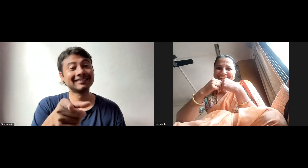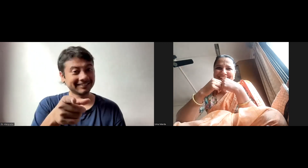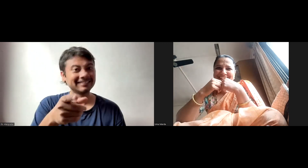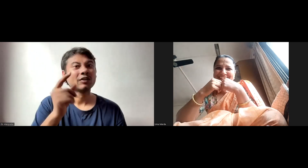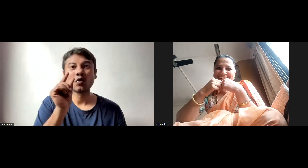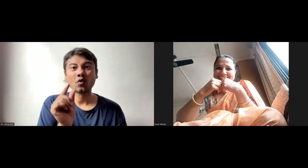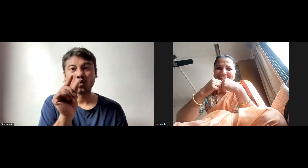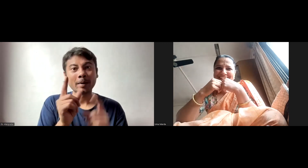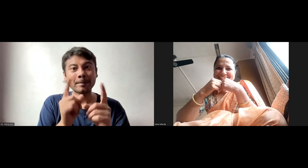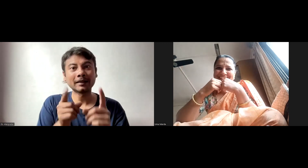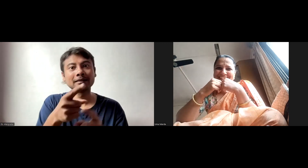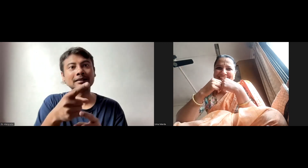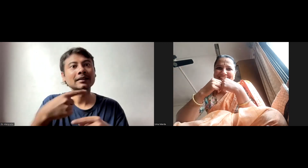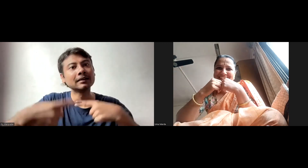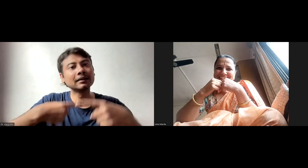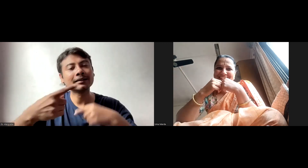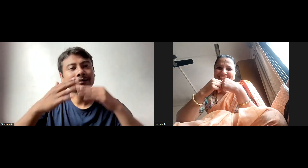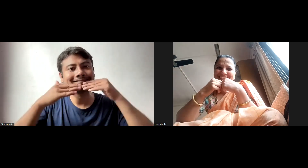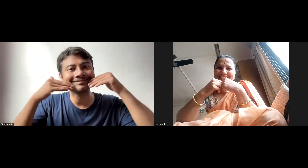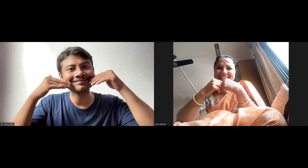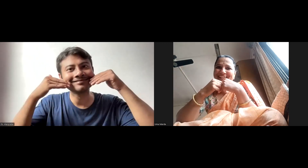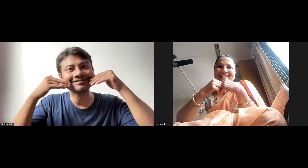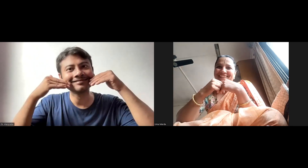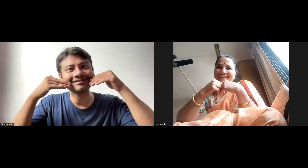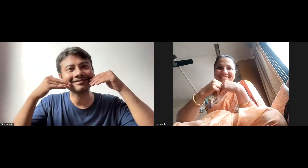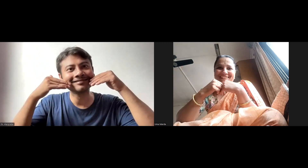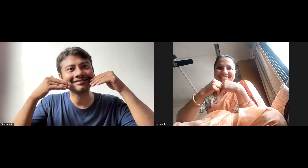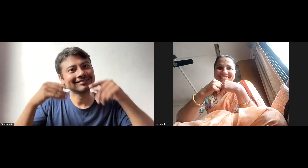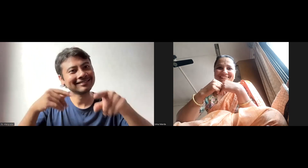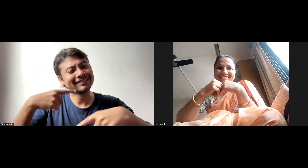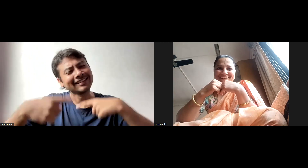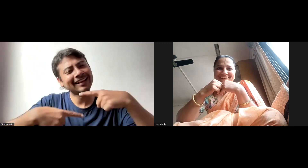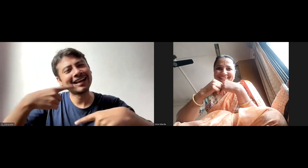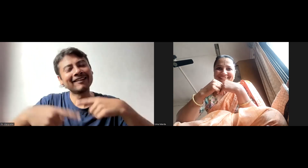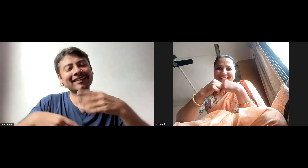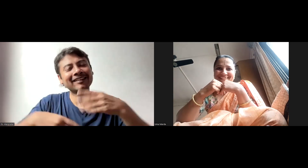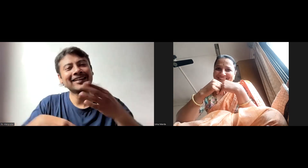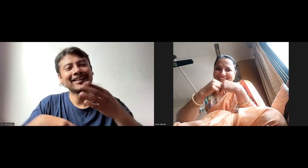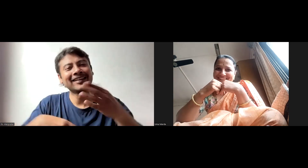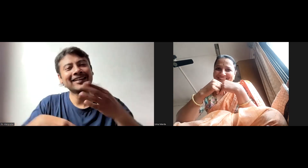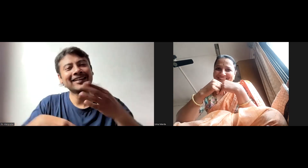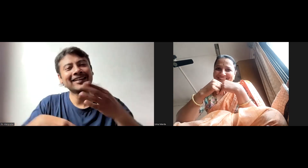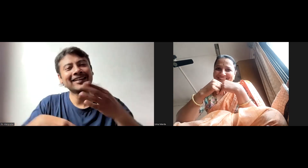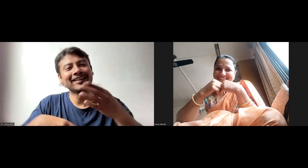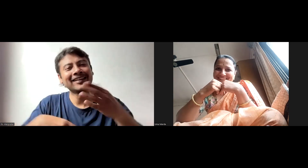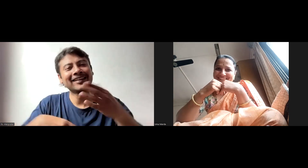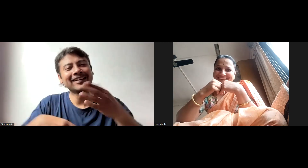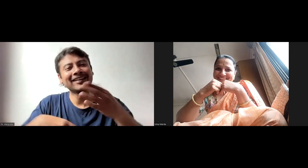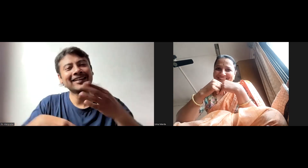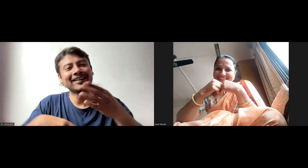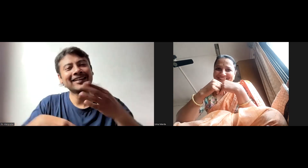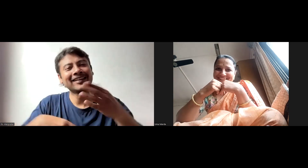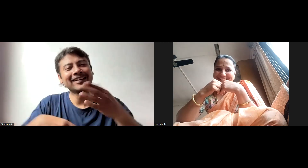so dedicated to her Laddu Gopal. She's all the time working for Laddu Gopal only. But